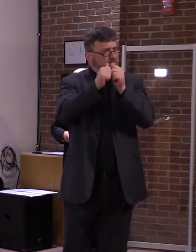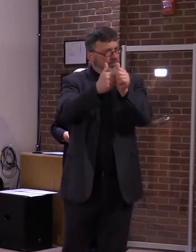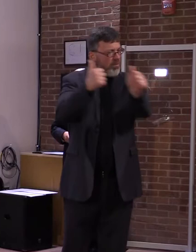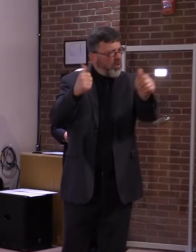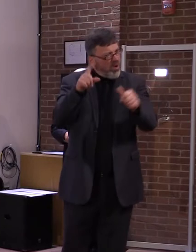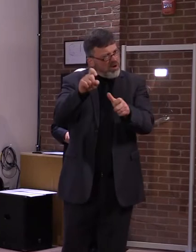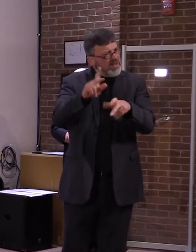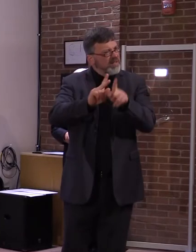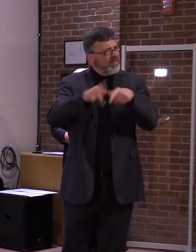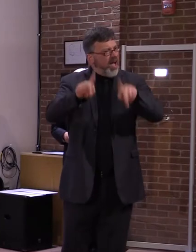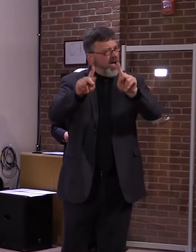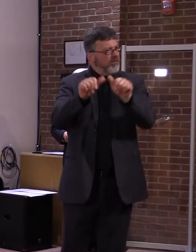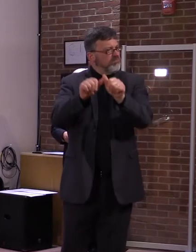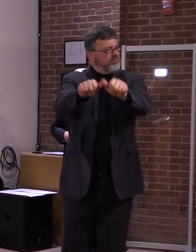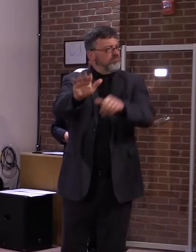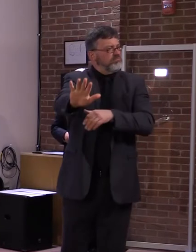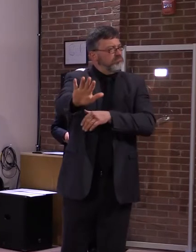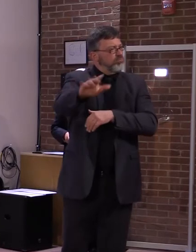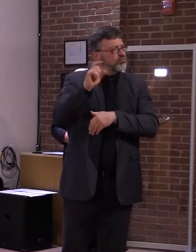on this issue.